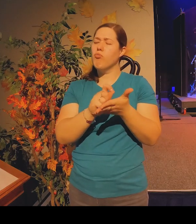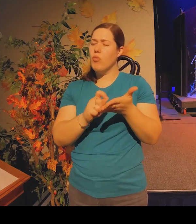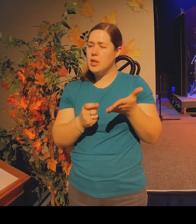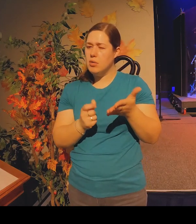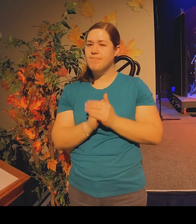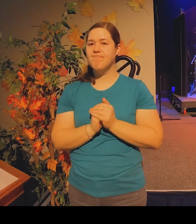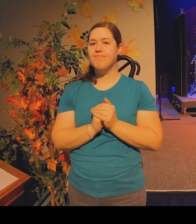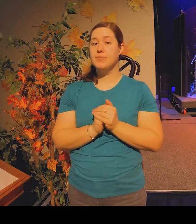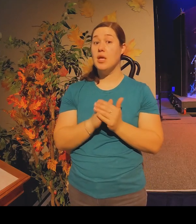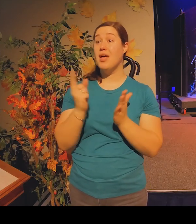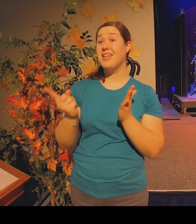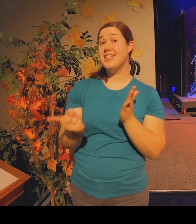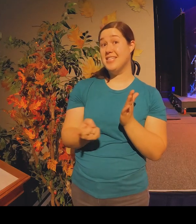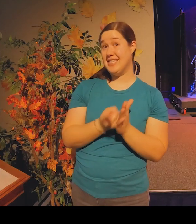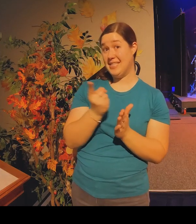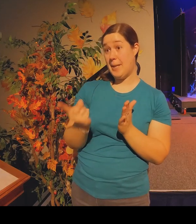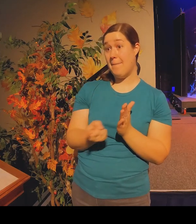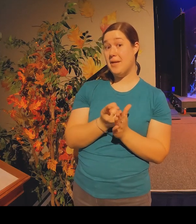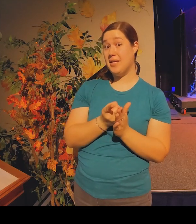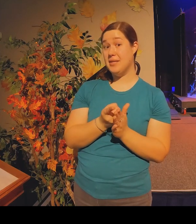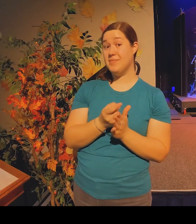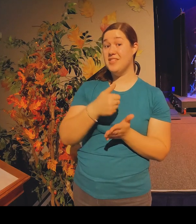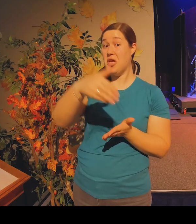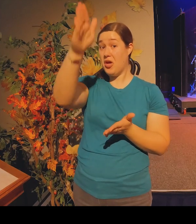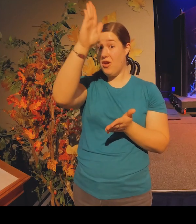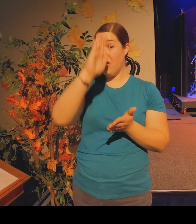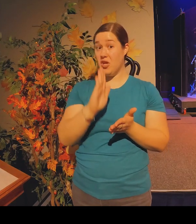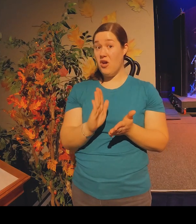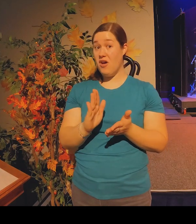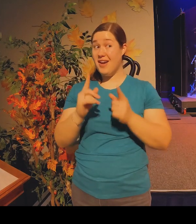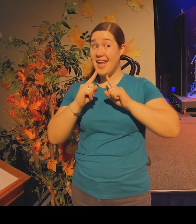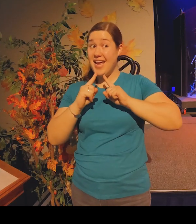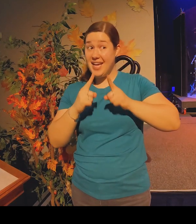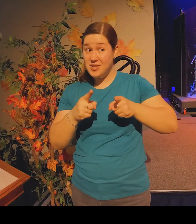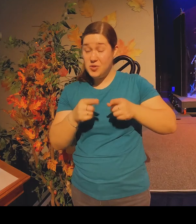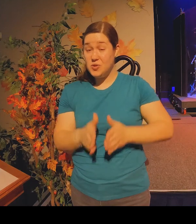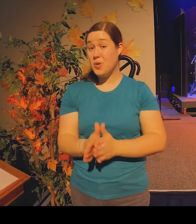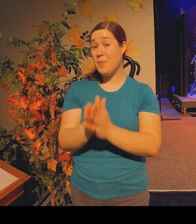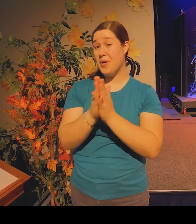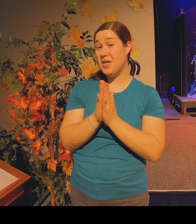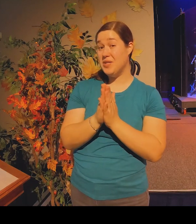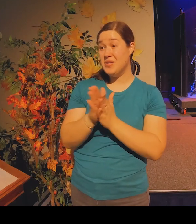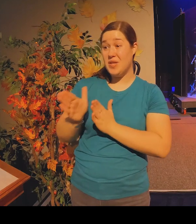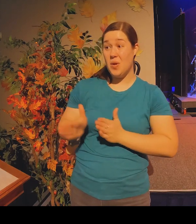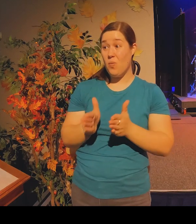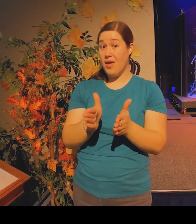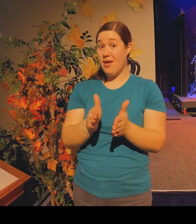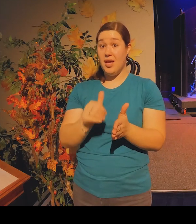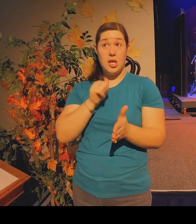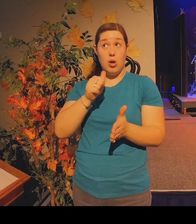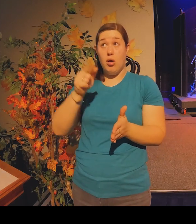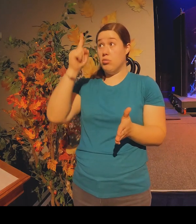Sometimes God answers our prayers in a way we don't expect him to.